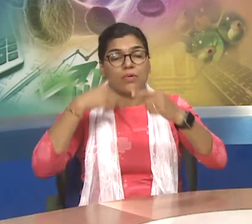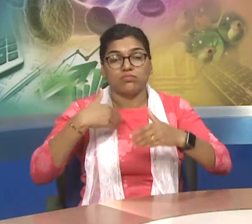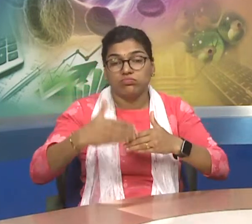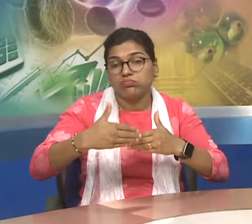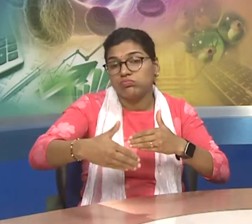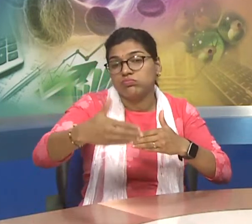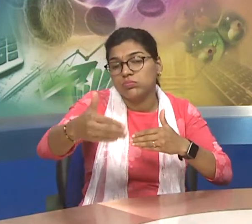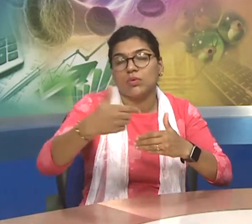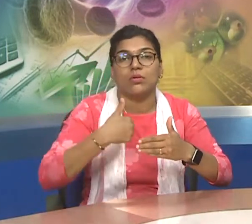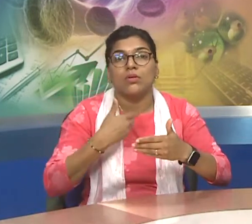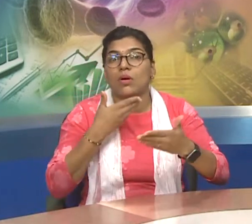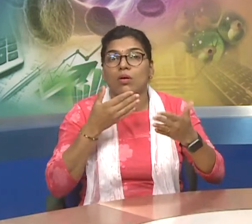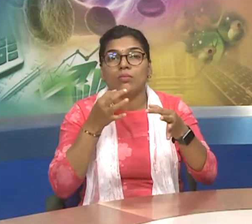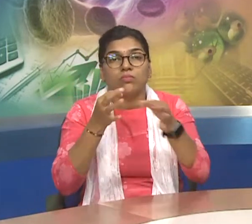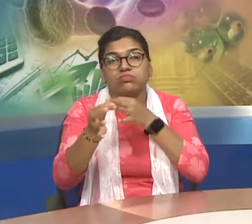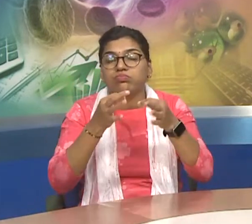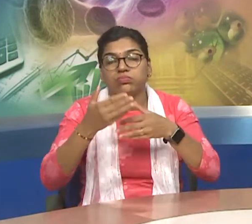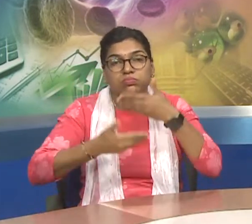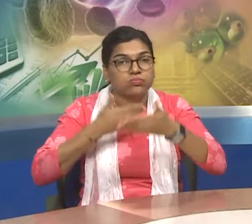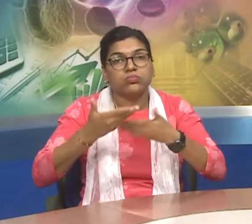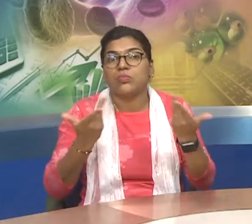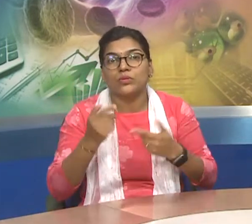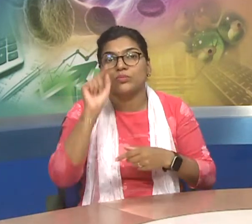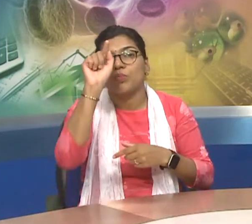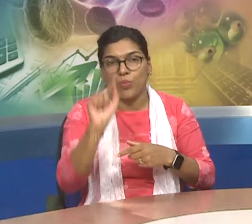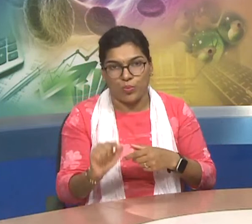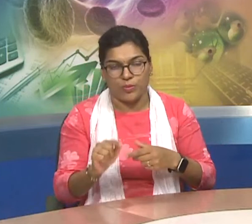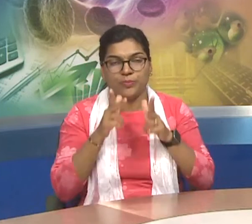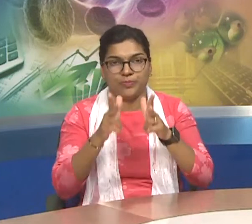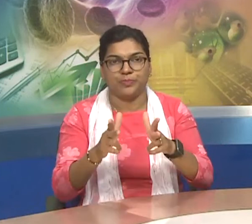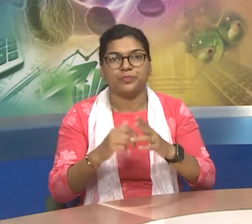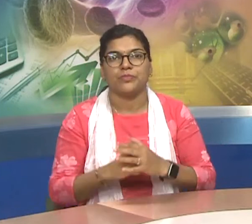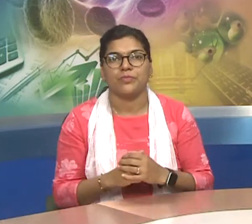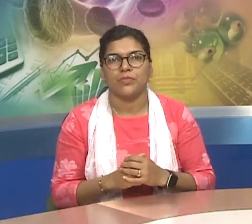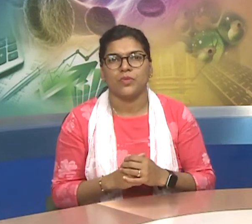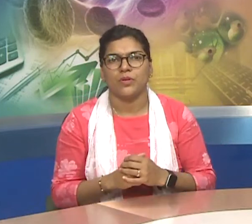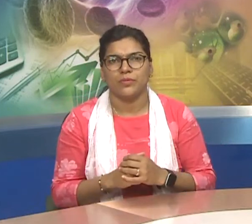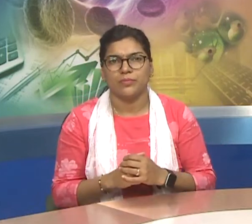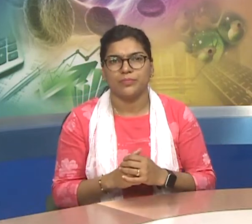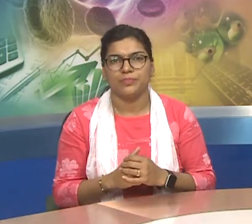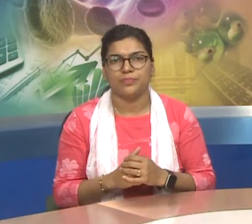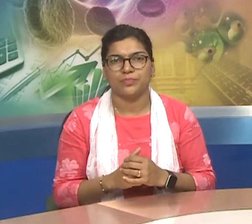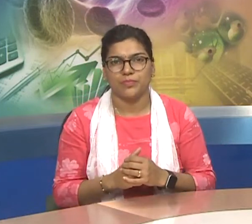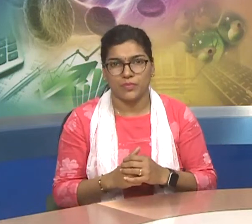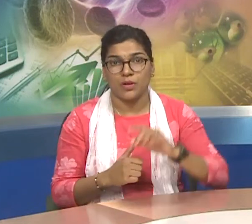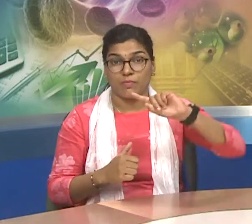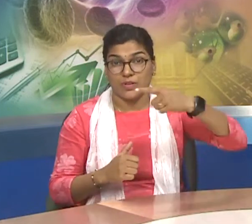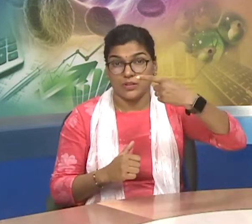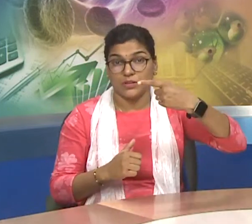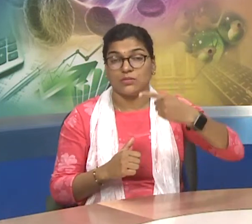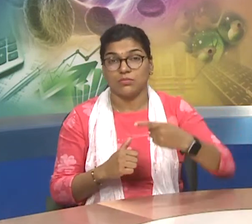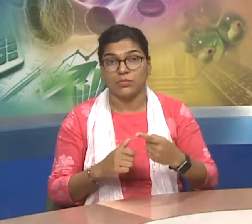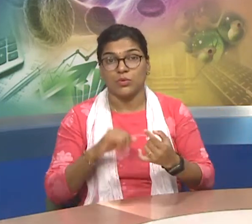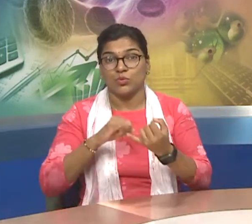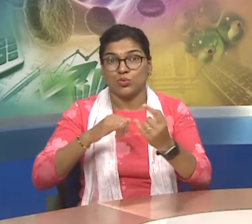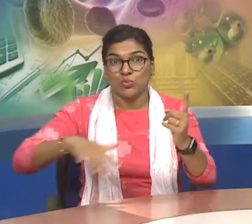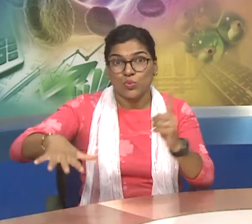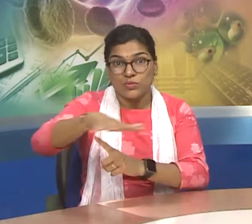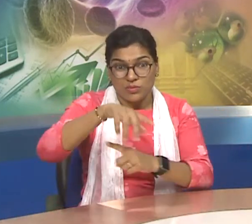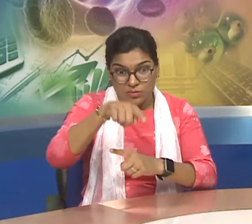Let us now understand the objectives of this lesson. What we are going to understand in this lesson, let us now see.